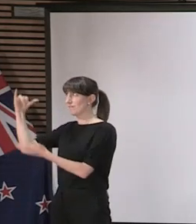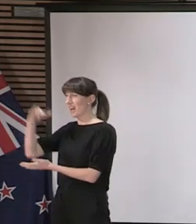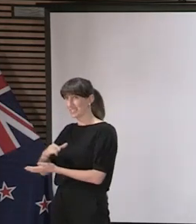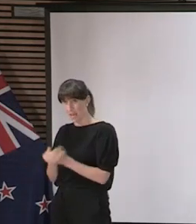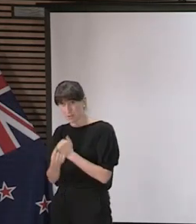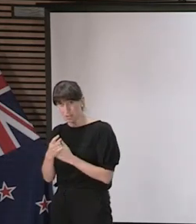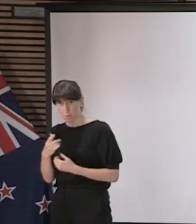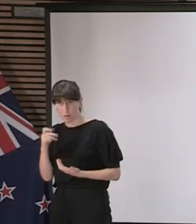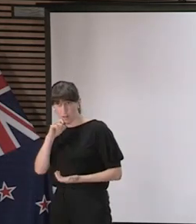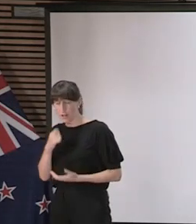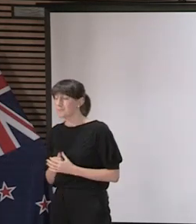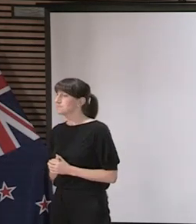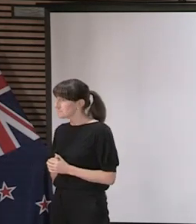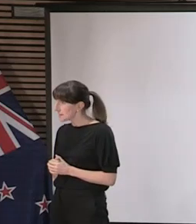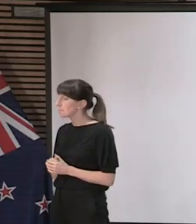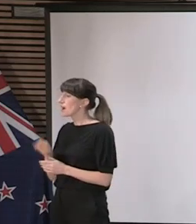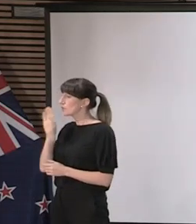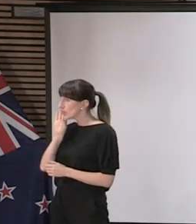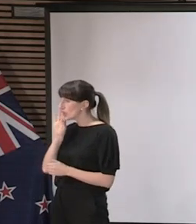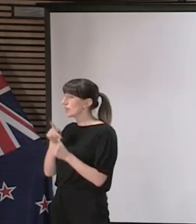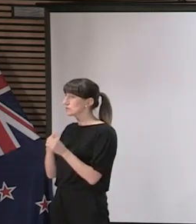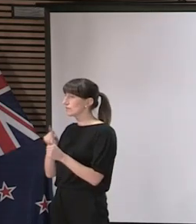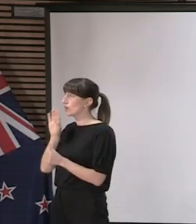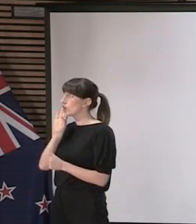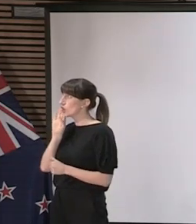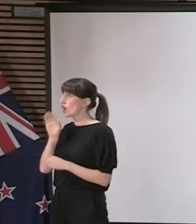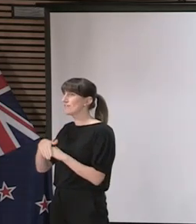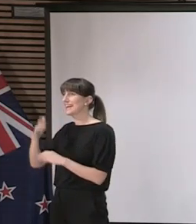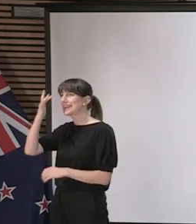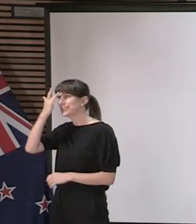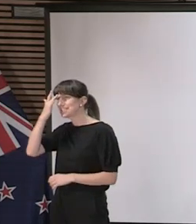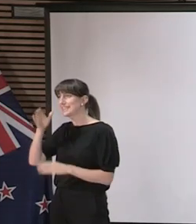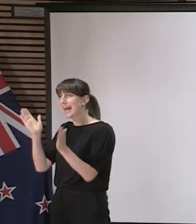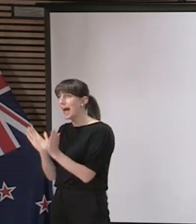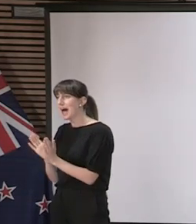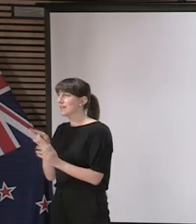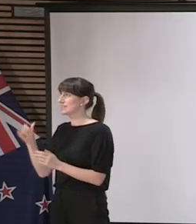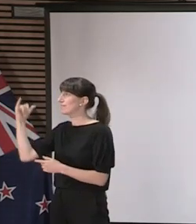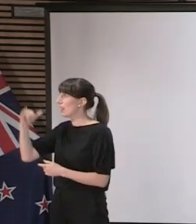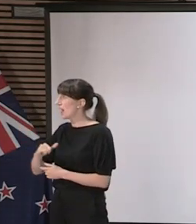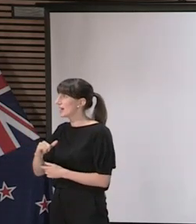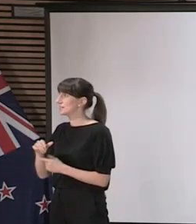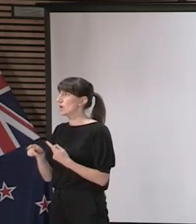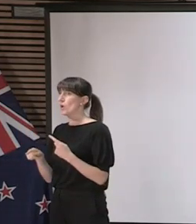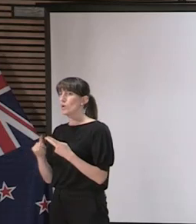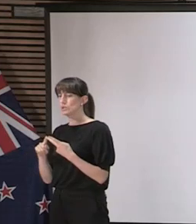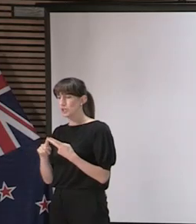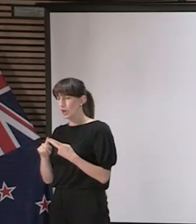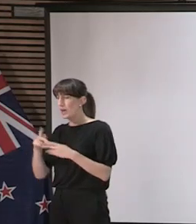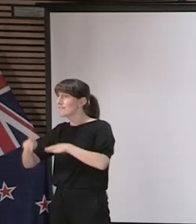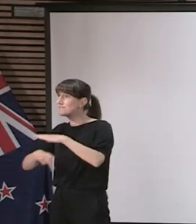for example, around repatriation flights there. I understand that there was a flight from the Philippines, I think,